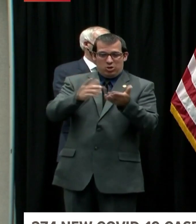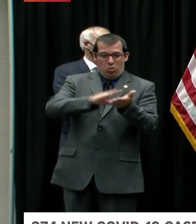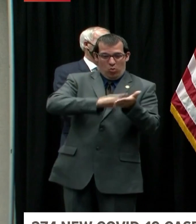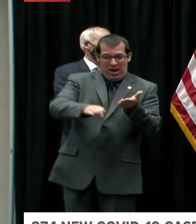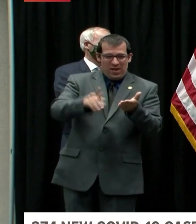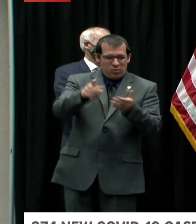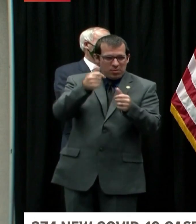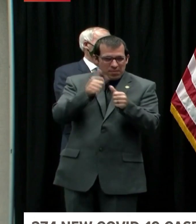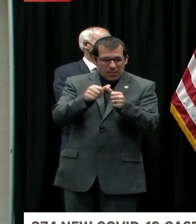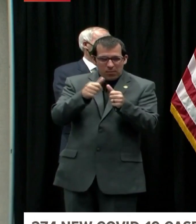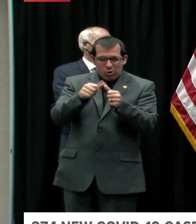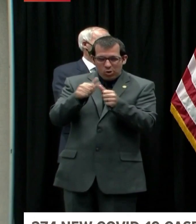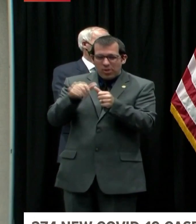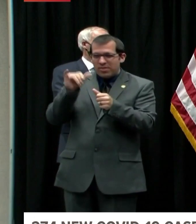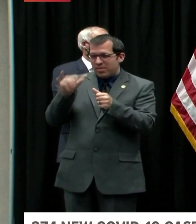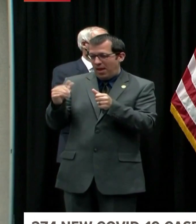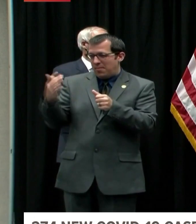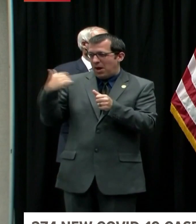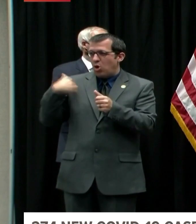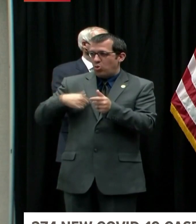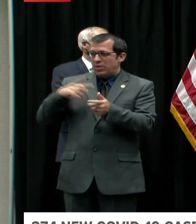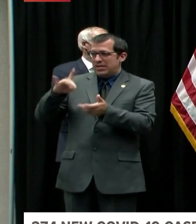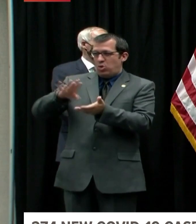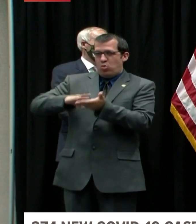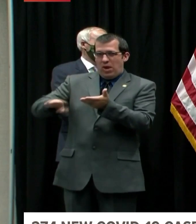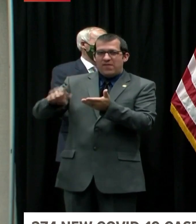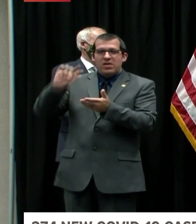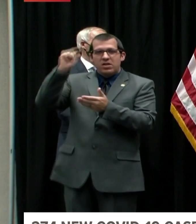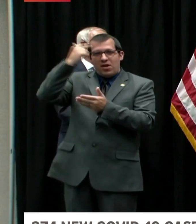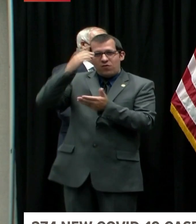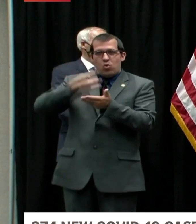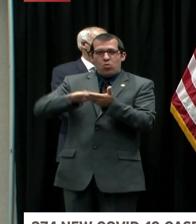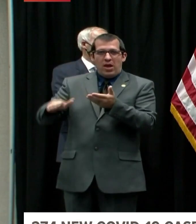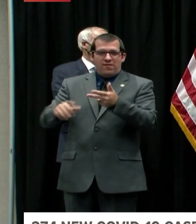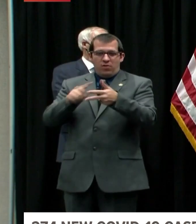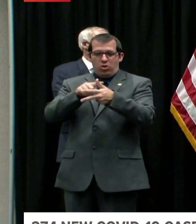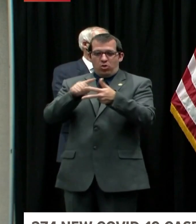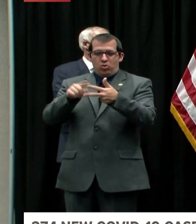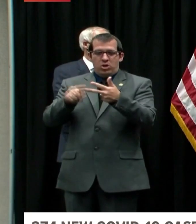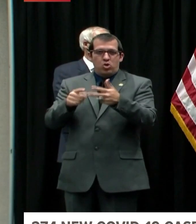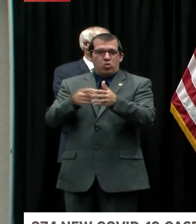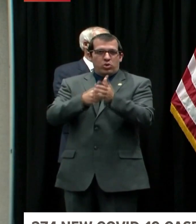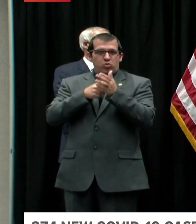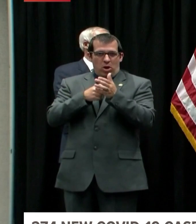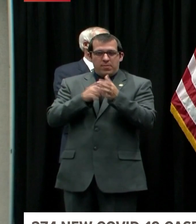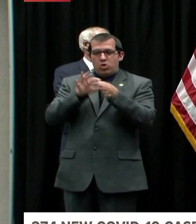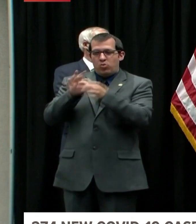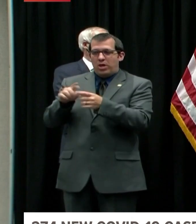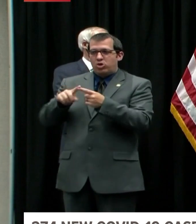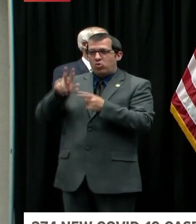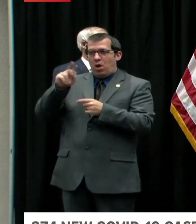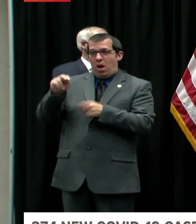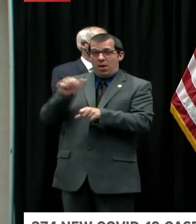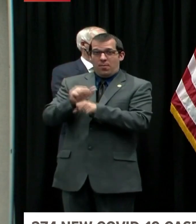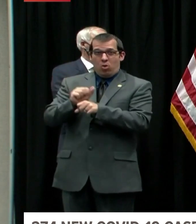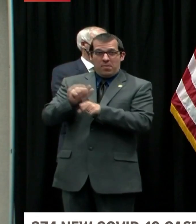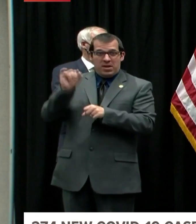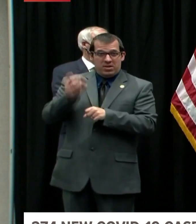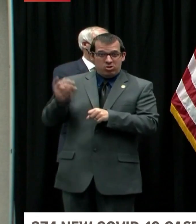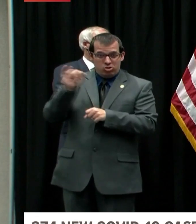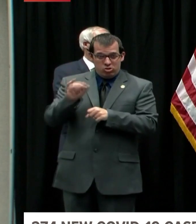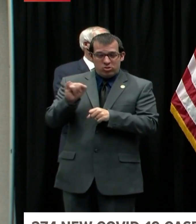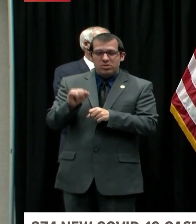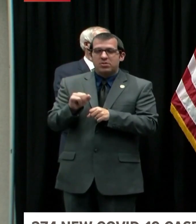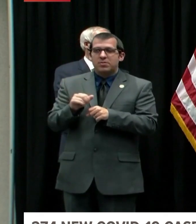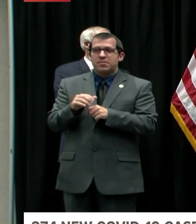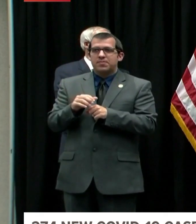If you remember correctly, then back then we waived, the governor waived 3 requirements related to the unemployment insurance: